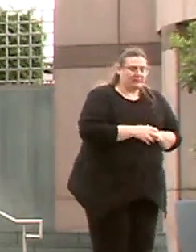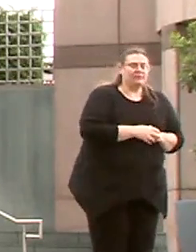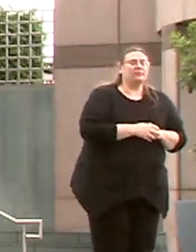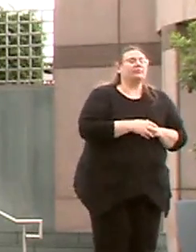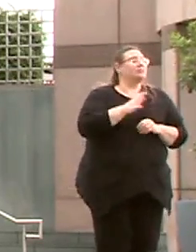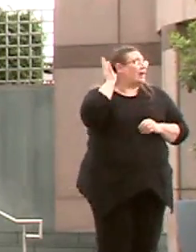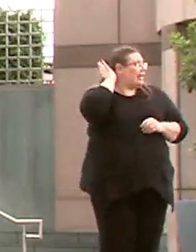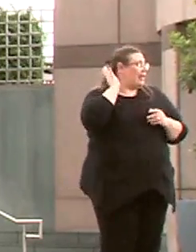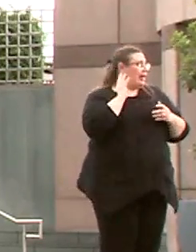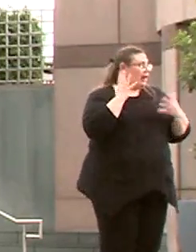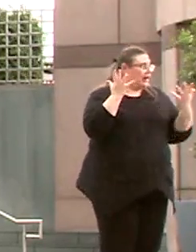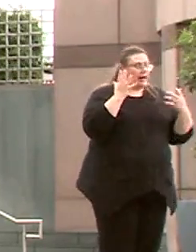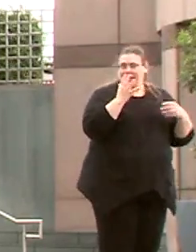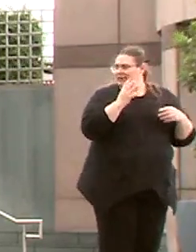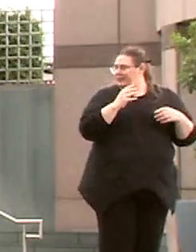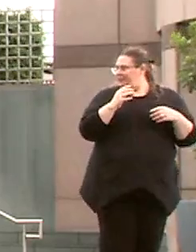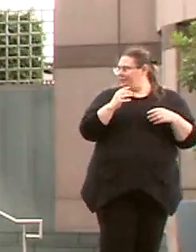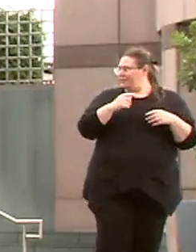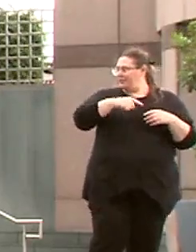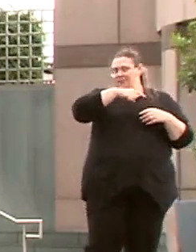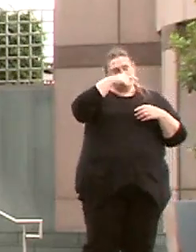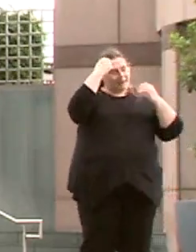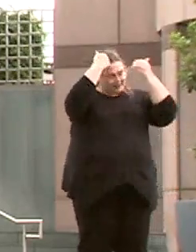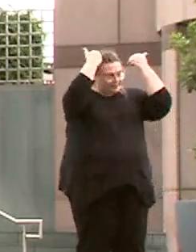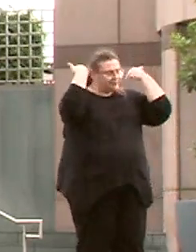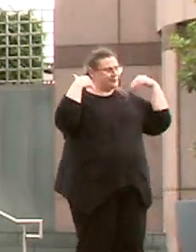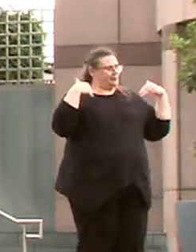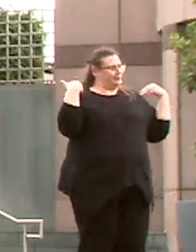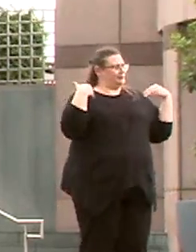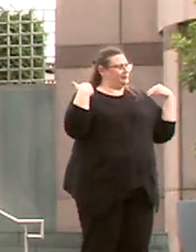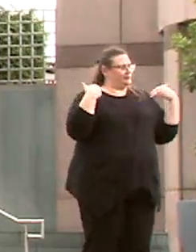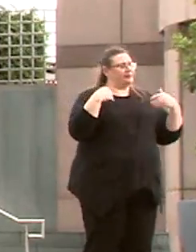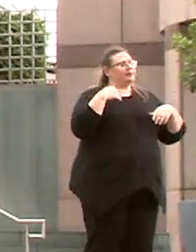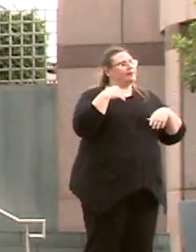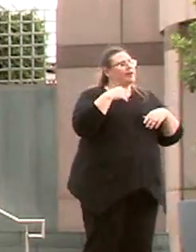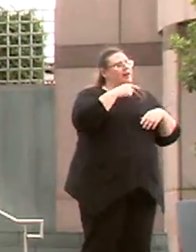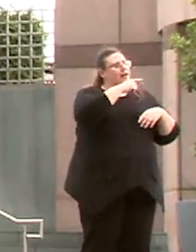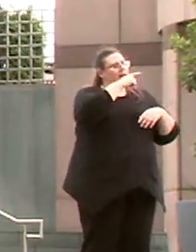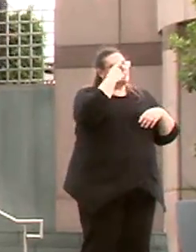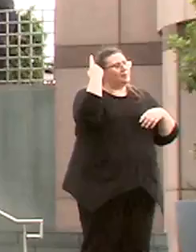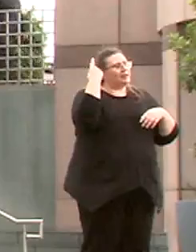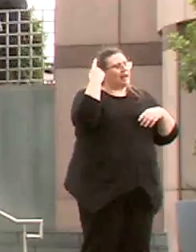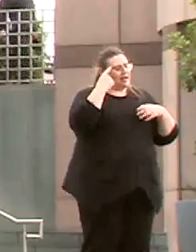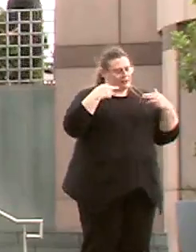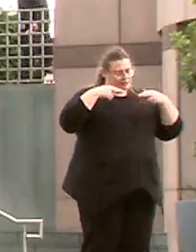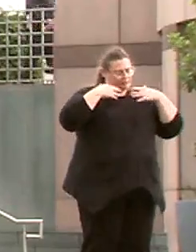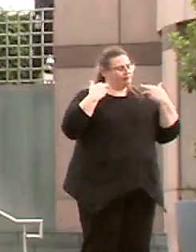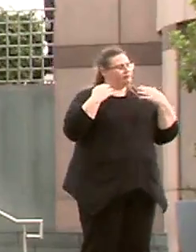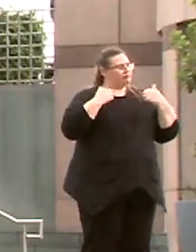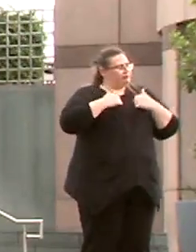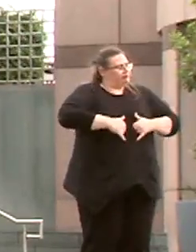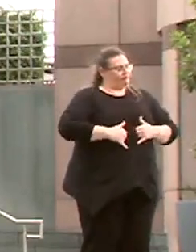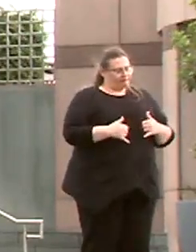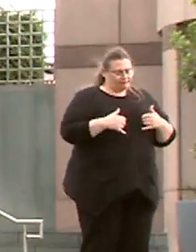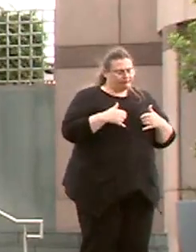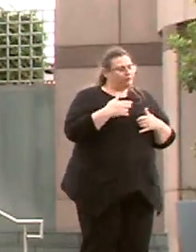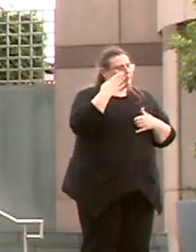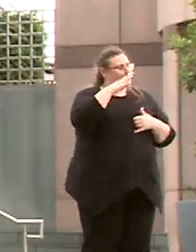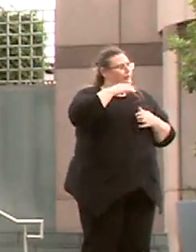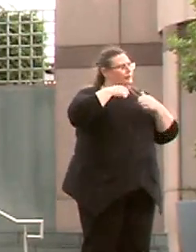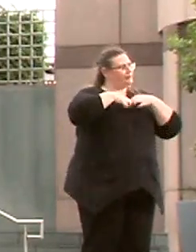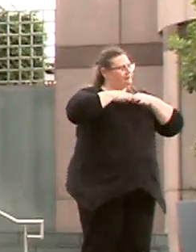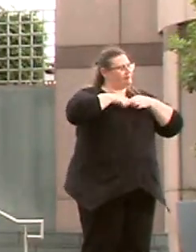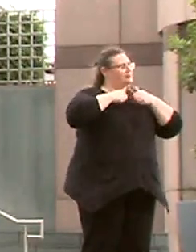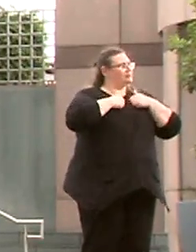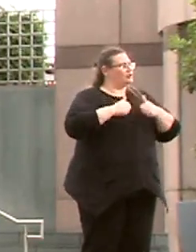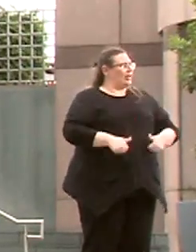my hair styled in a black bob, shoulder length. I'm wearing a black suit with a blue sweater.